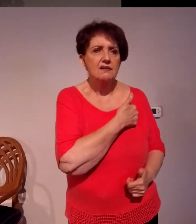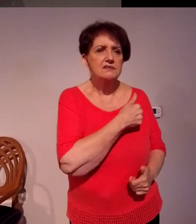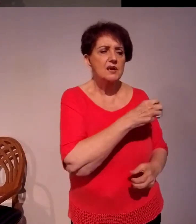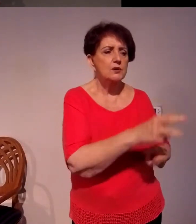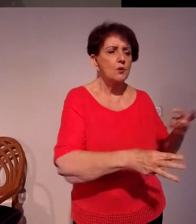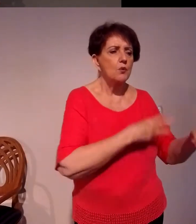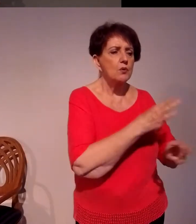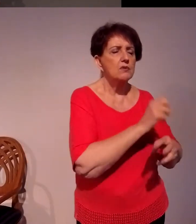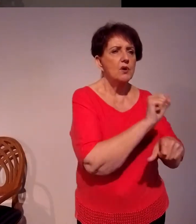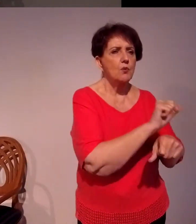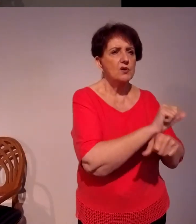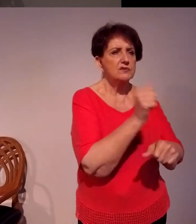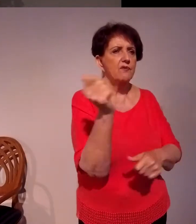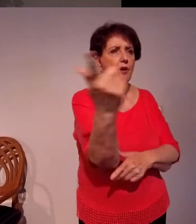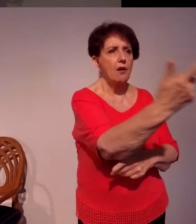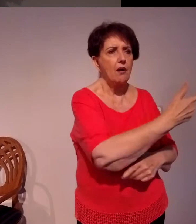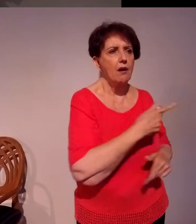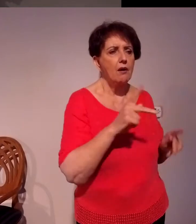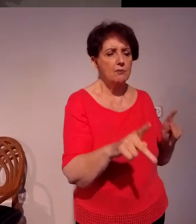works for everyone.